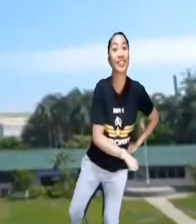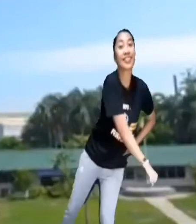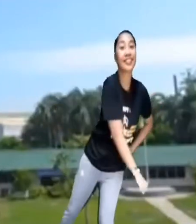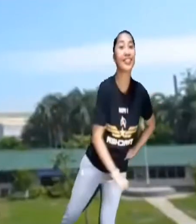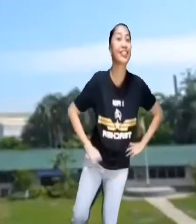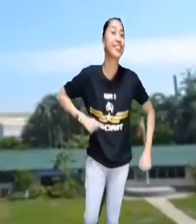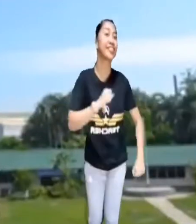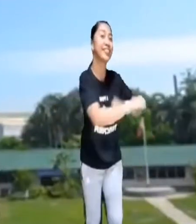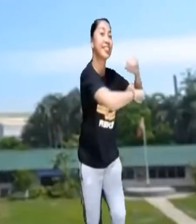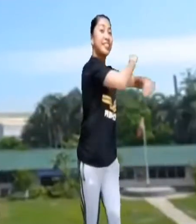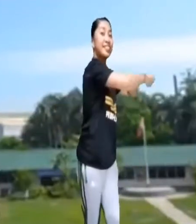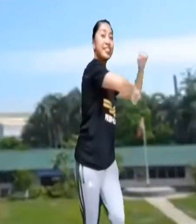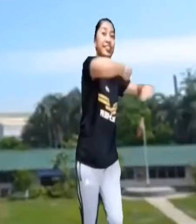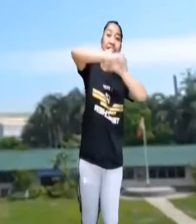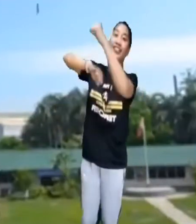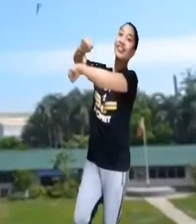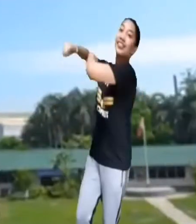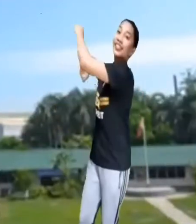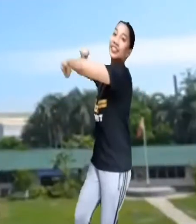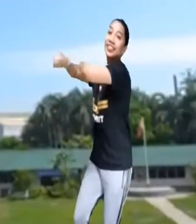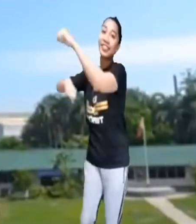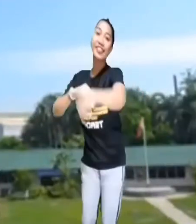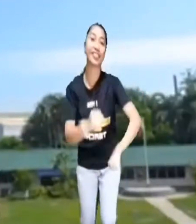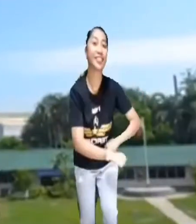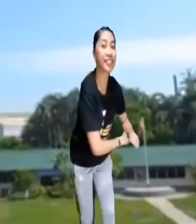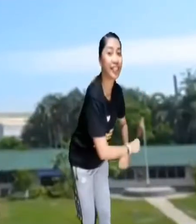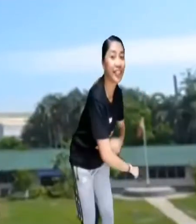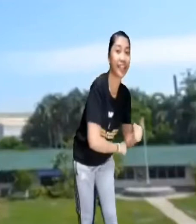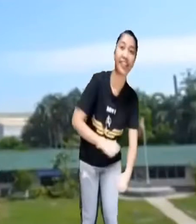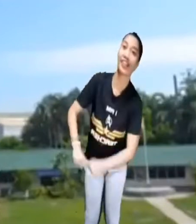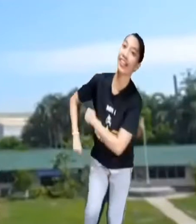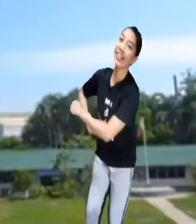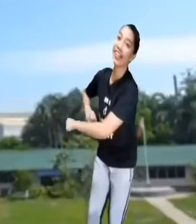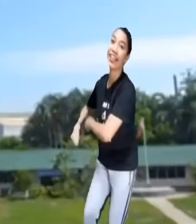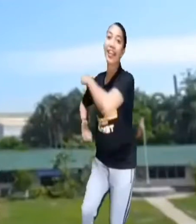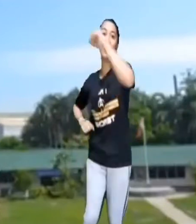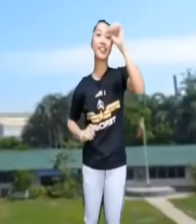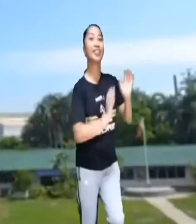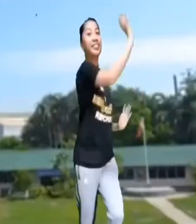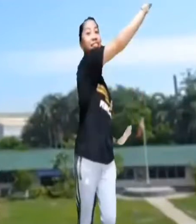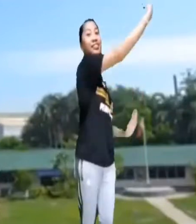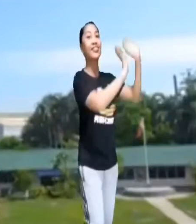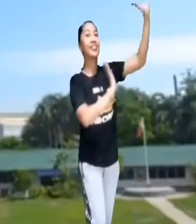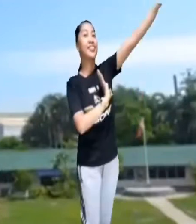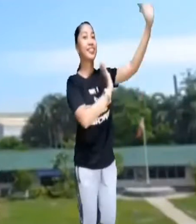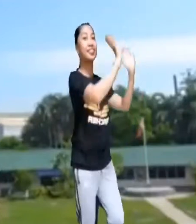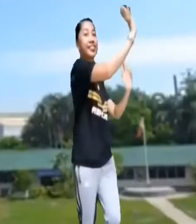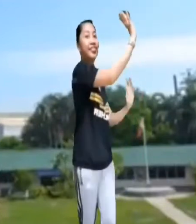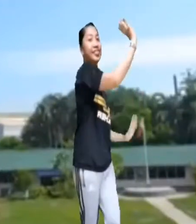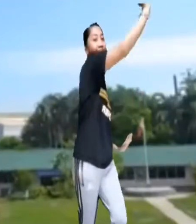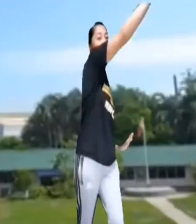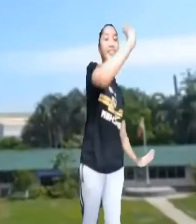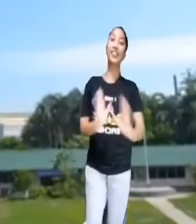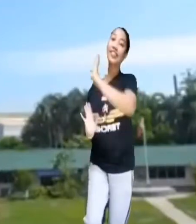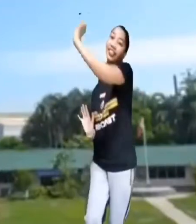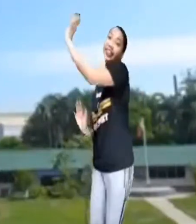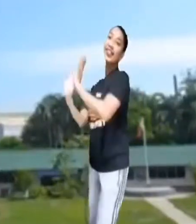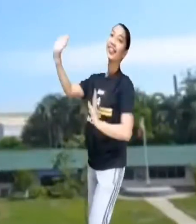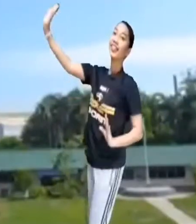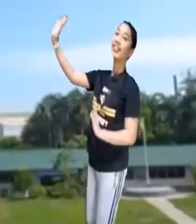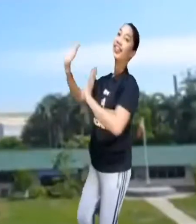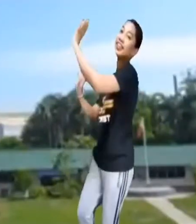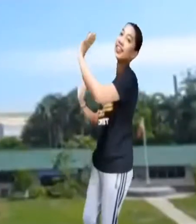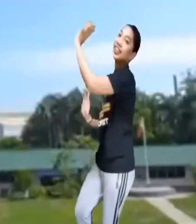found. When I look in God's word and I search for him, he rewards me, 'cause